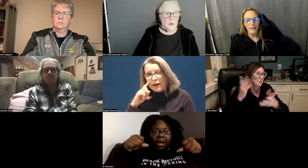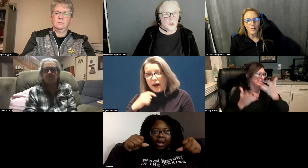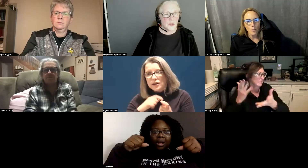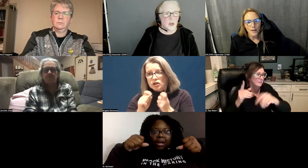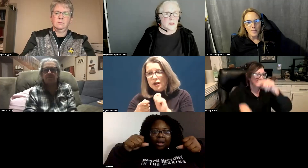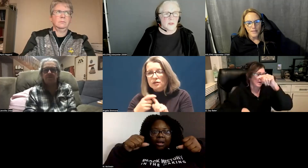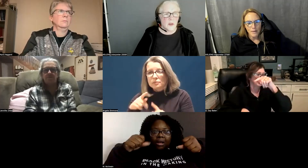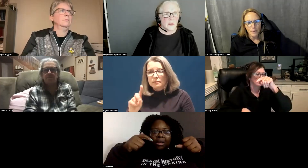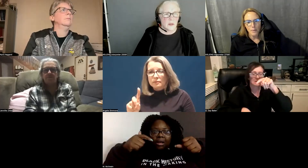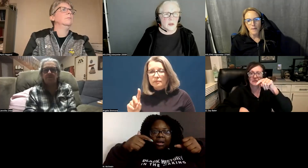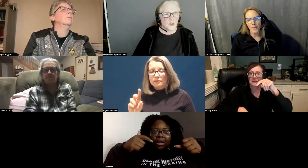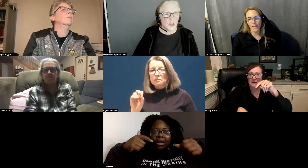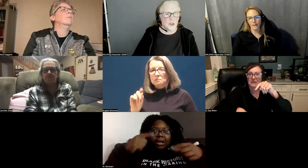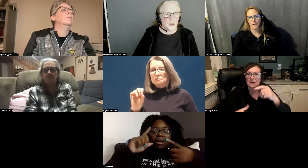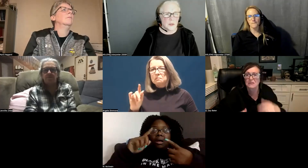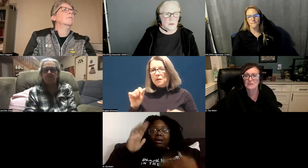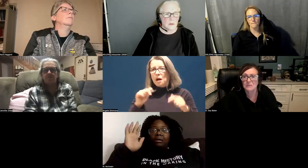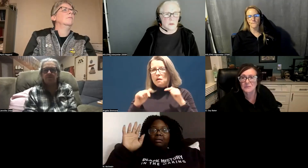Yeah, we could change it, because I thought that I changed it.